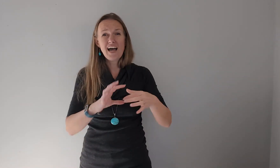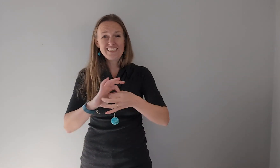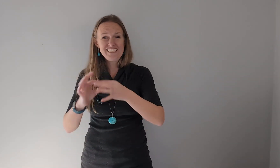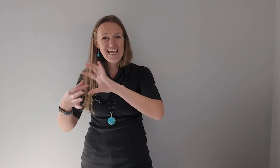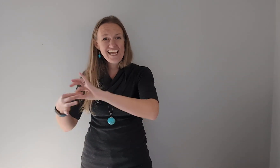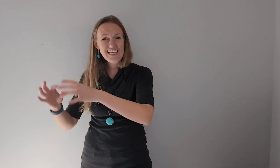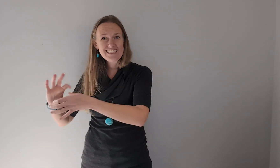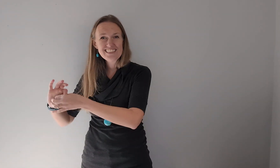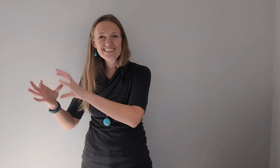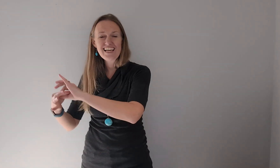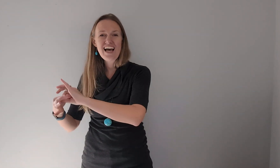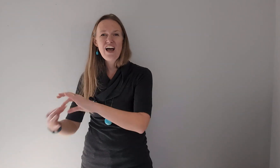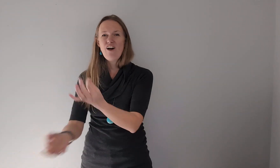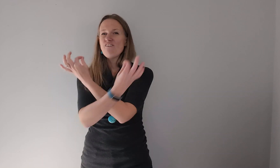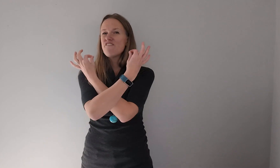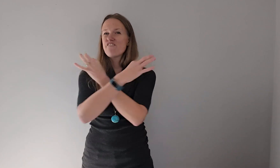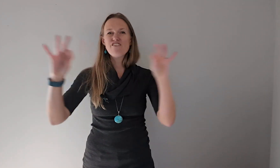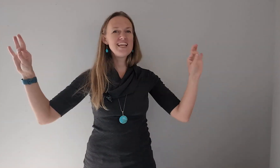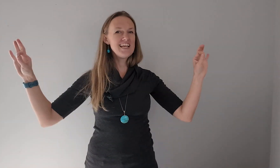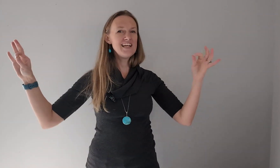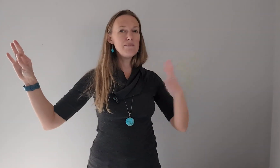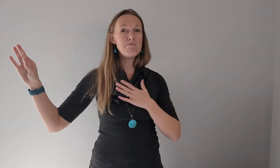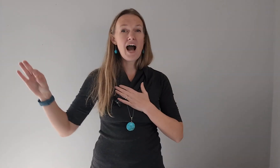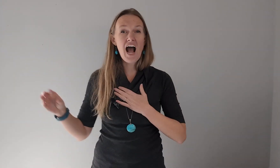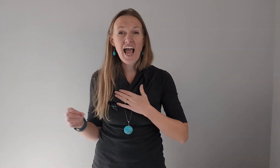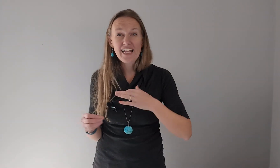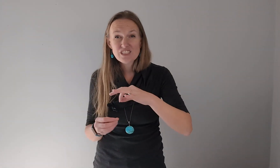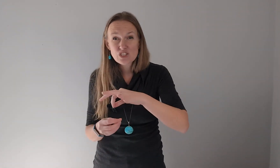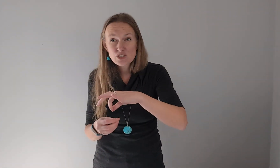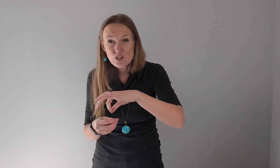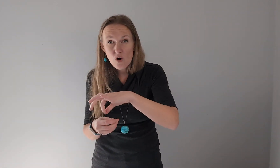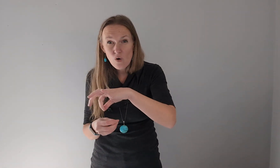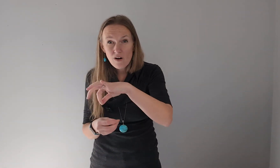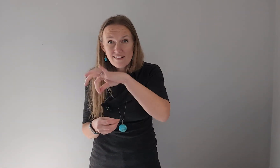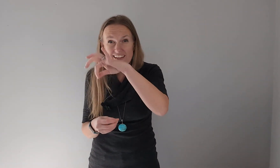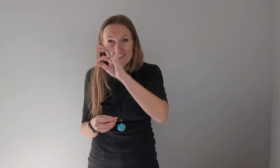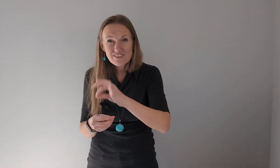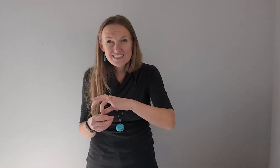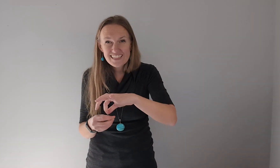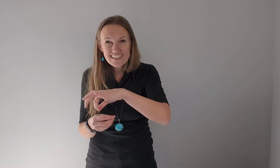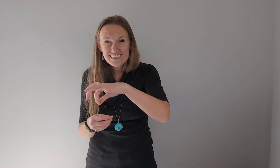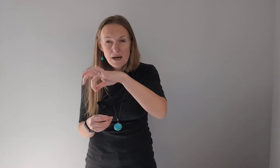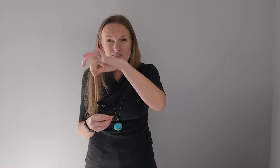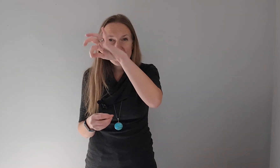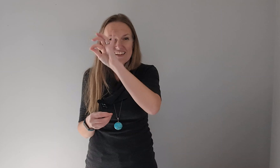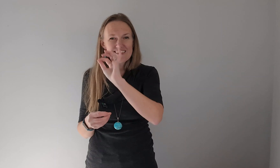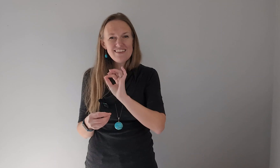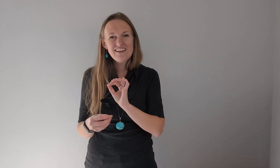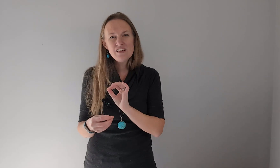my chains, freed my soul. Okay, it's almost like that top of a candle.